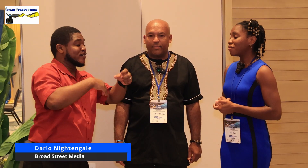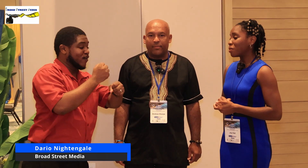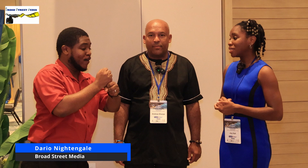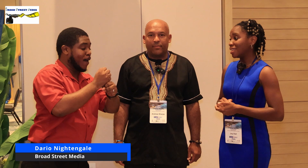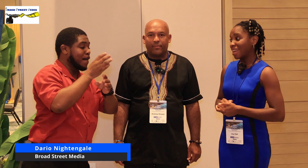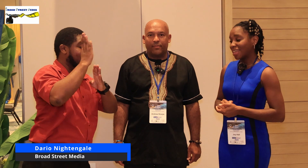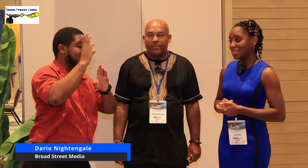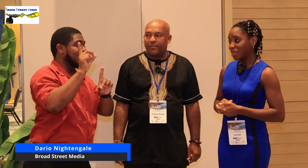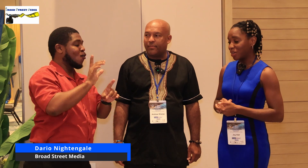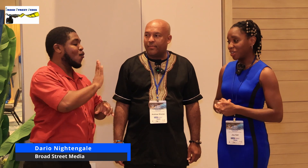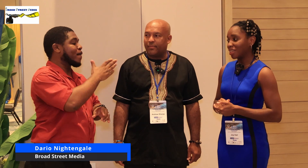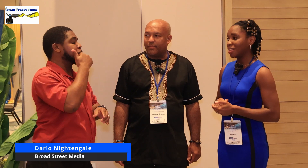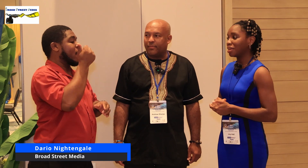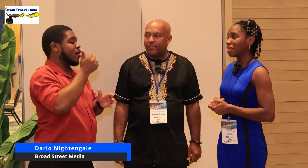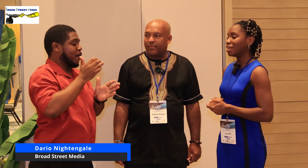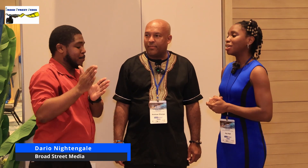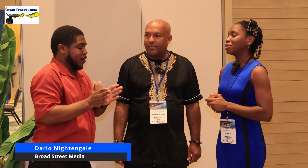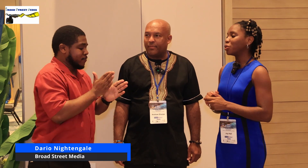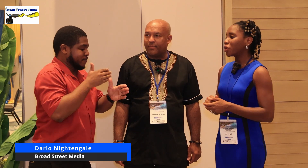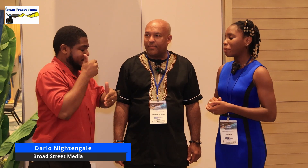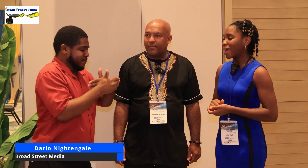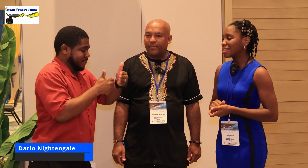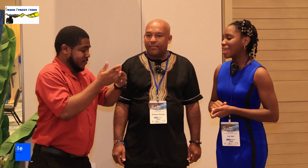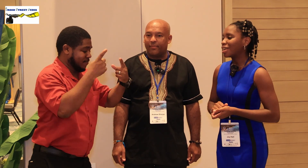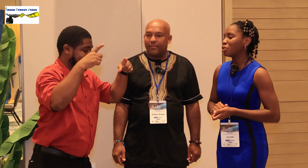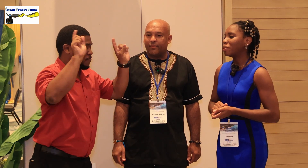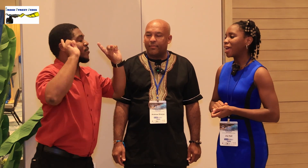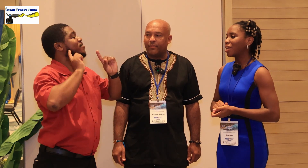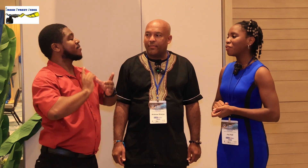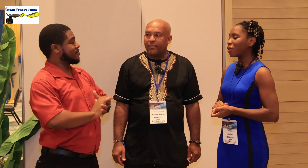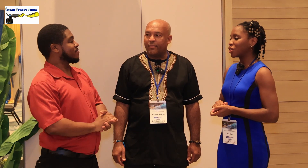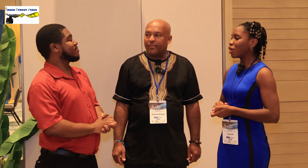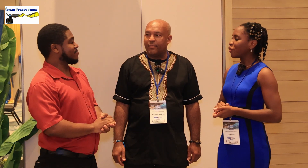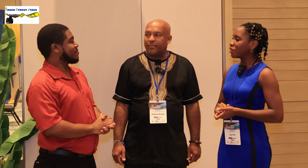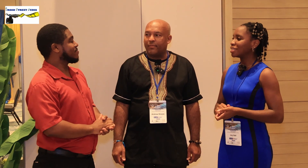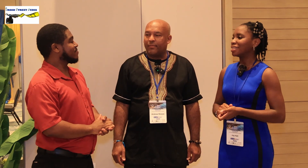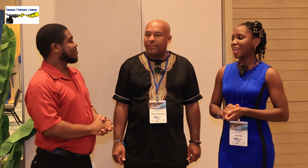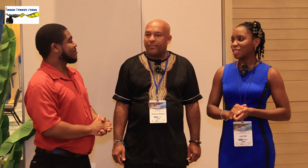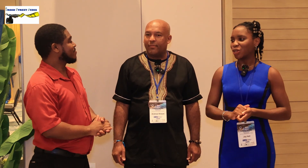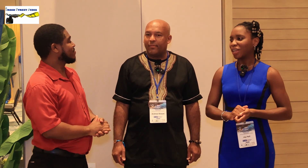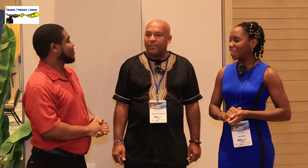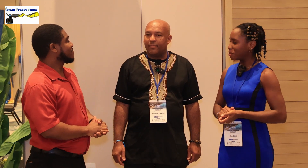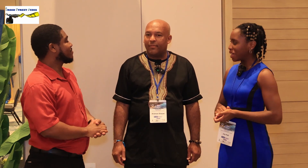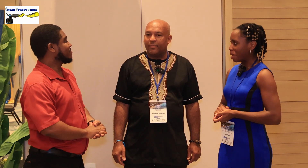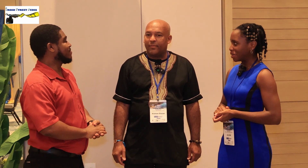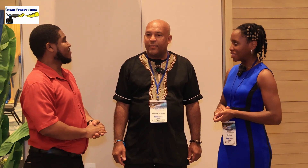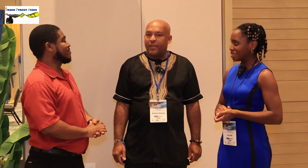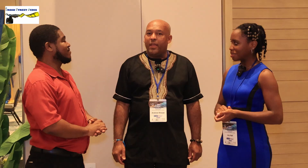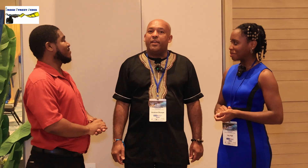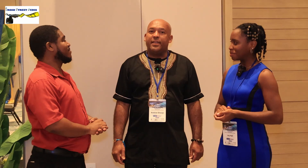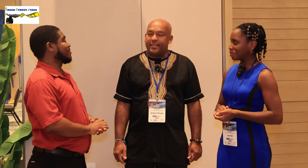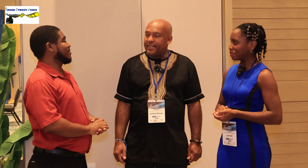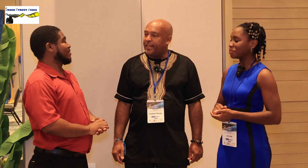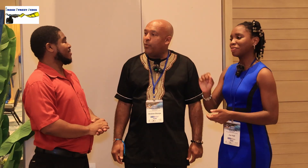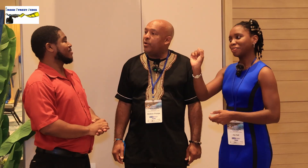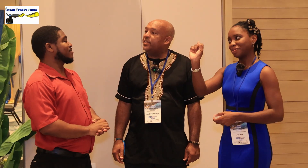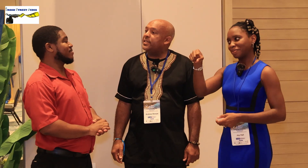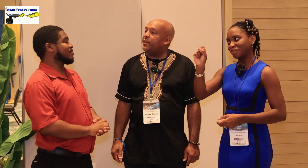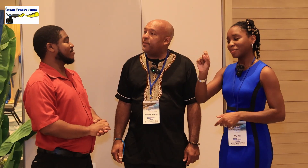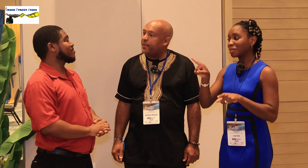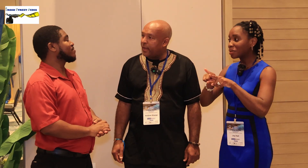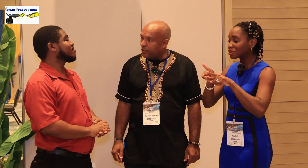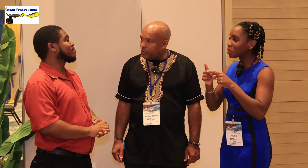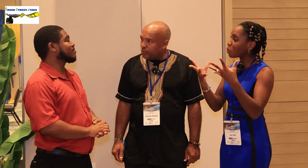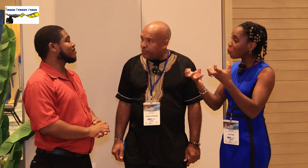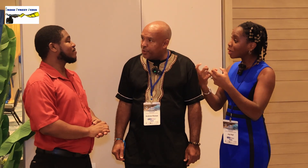I'm looking forward to next year. Do your best as you plan for the conference next year in Bahamas. Yes, and I want to